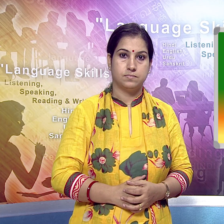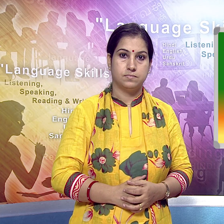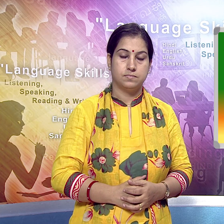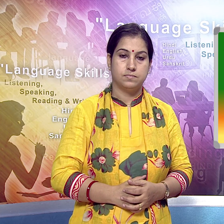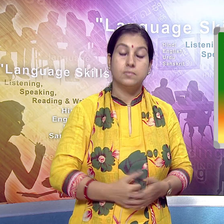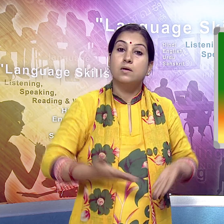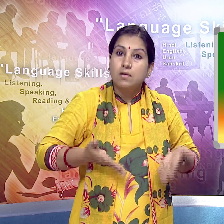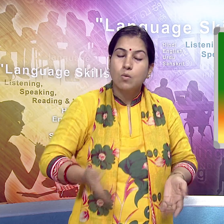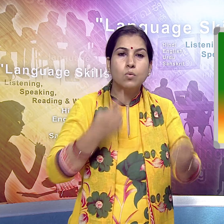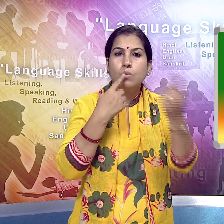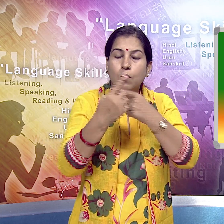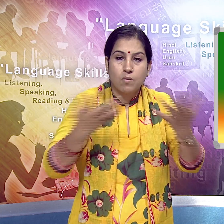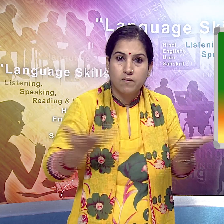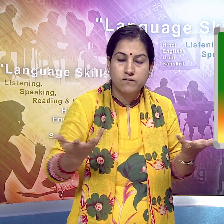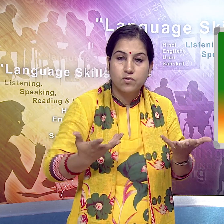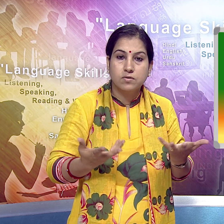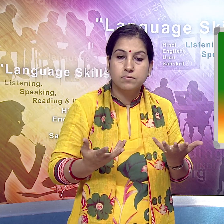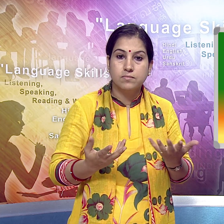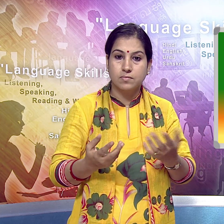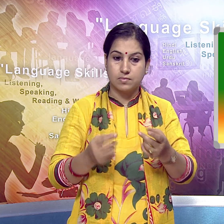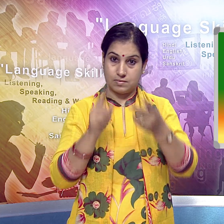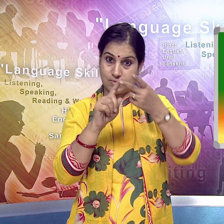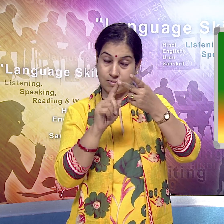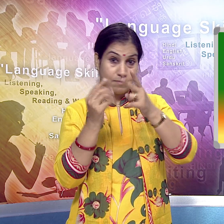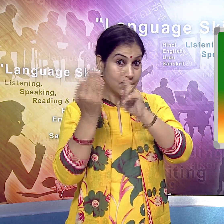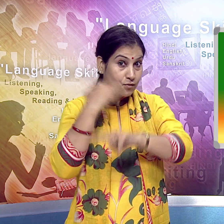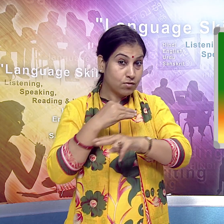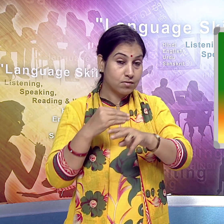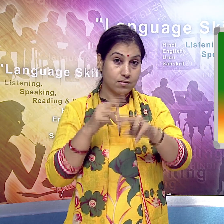Now we will talk about water-soluble vitamins.